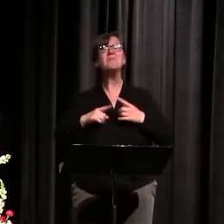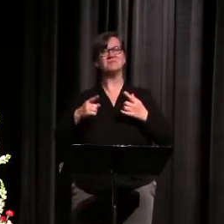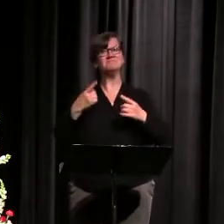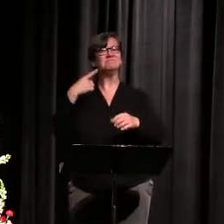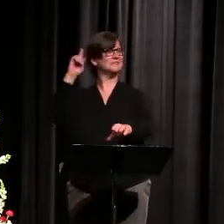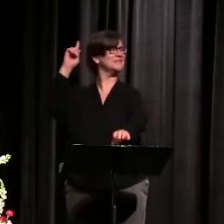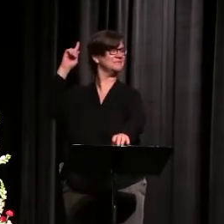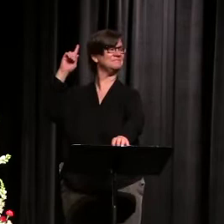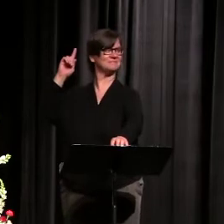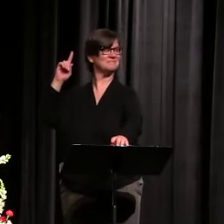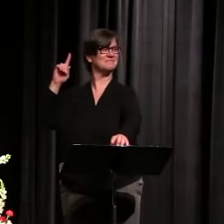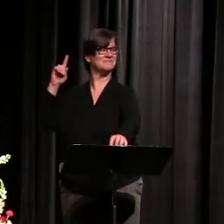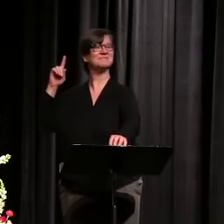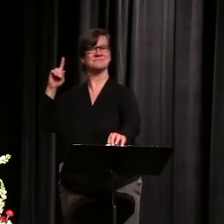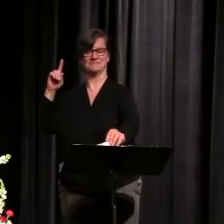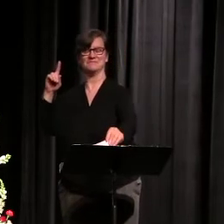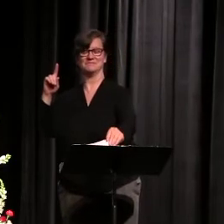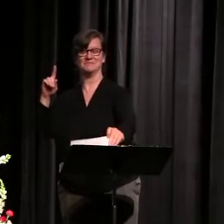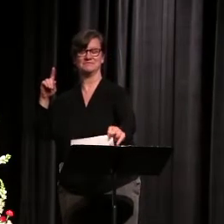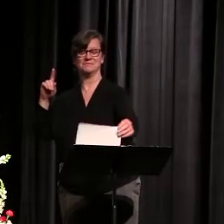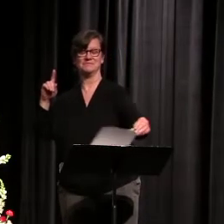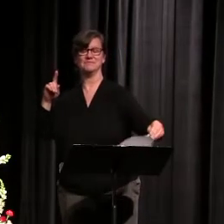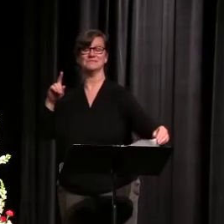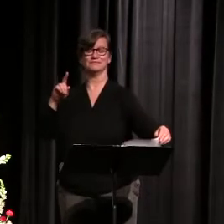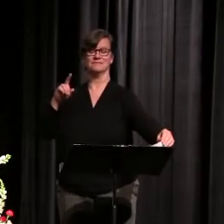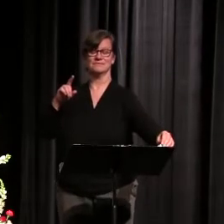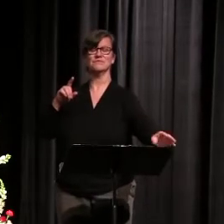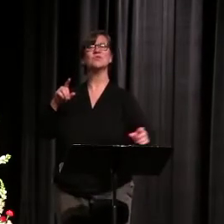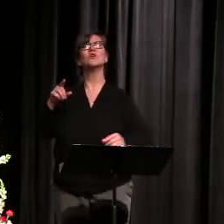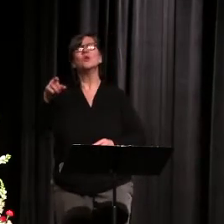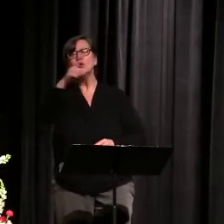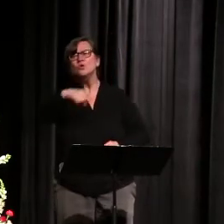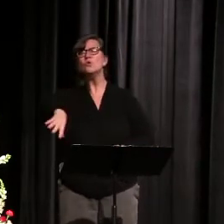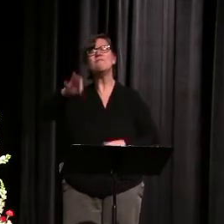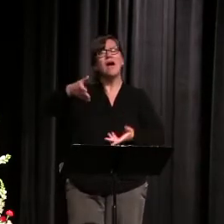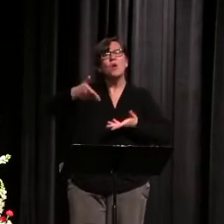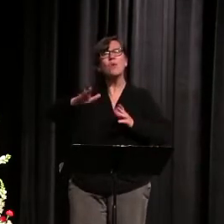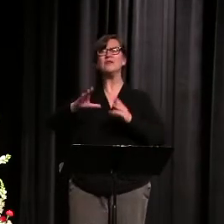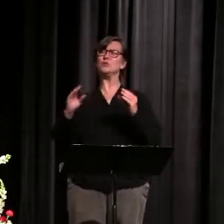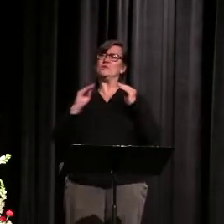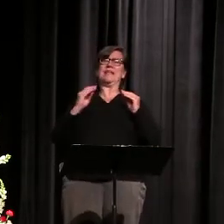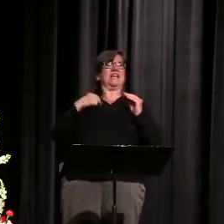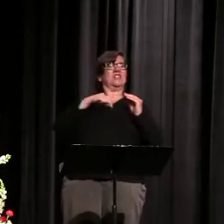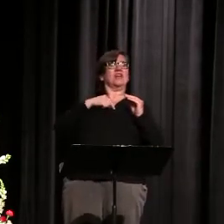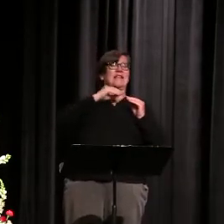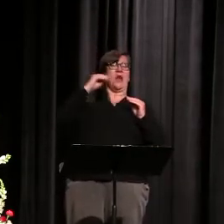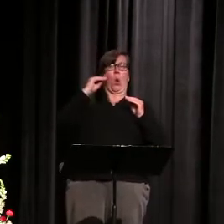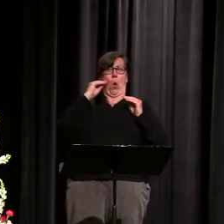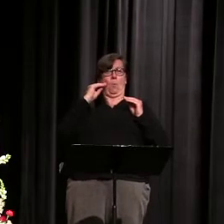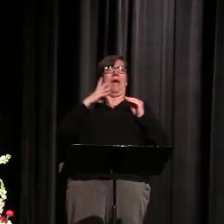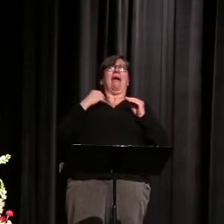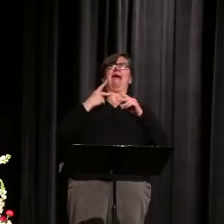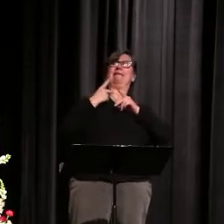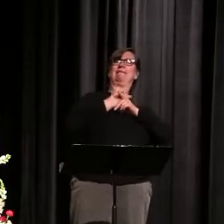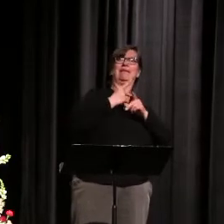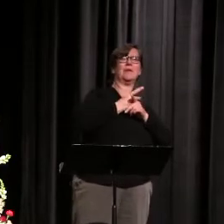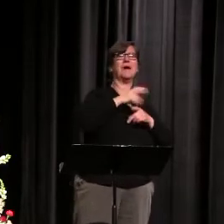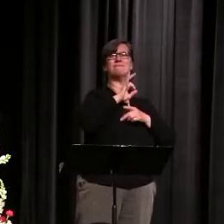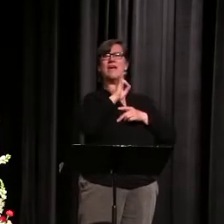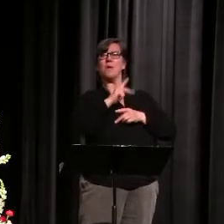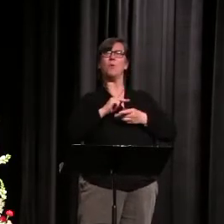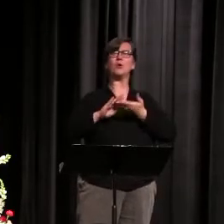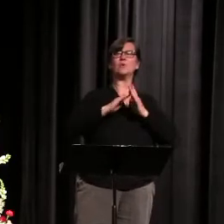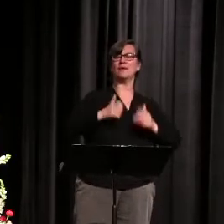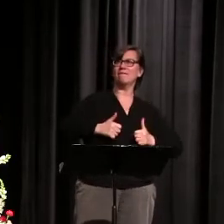You rose to the occasion, finding new ways to continue teaching us at home and keep the Fairport community alive. Thank you